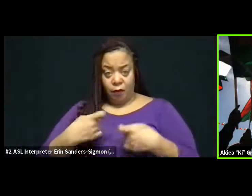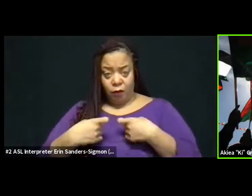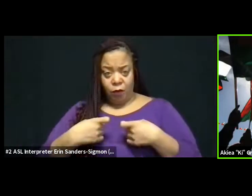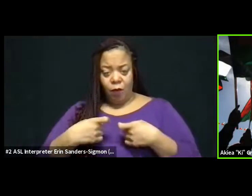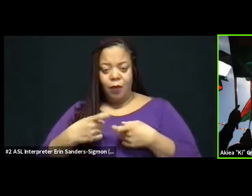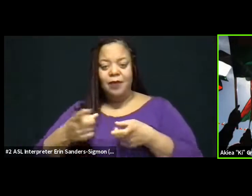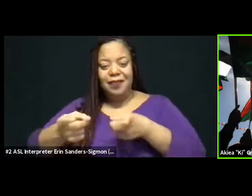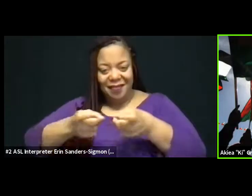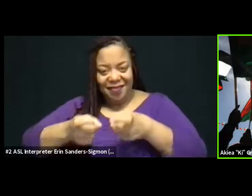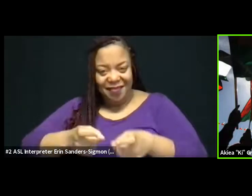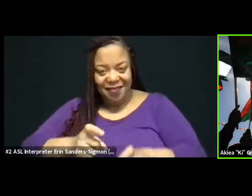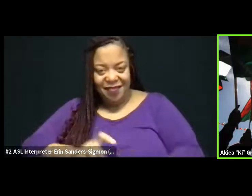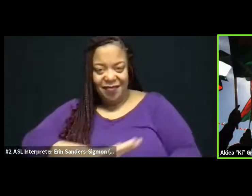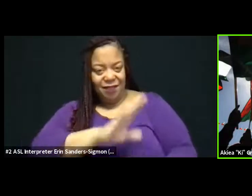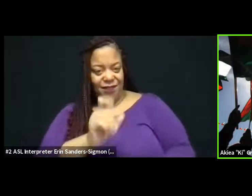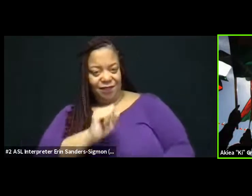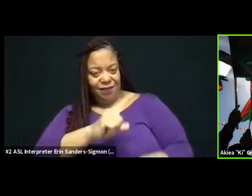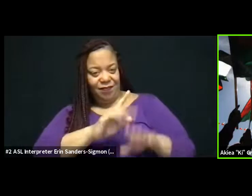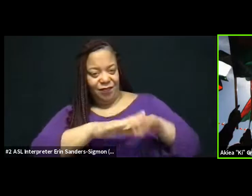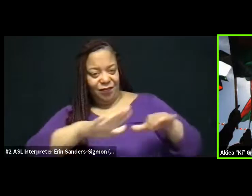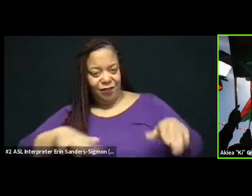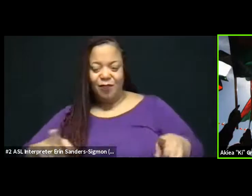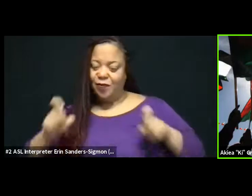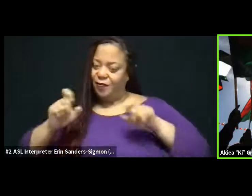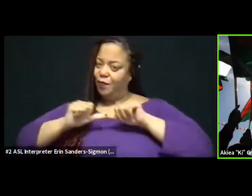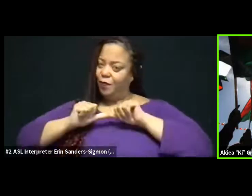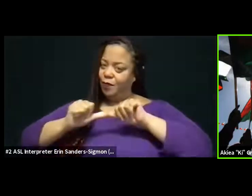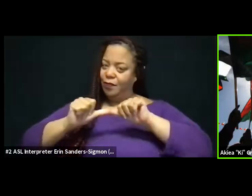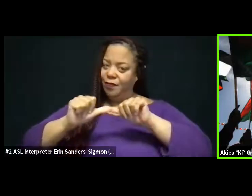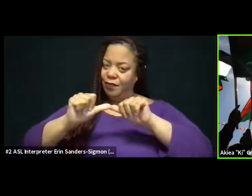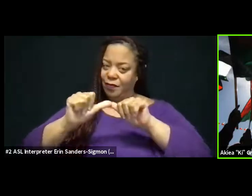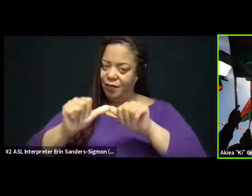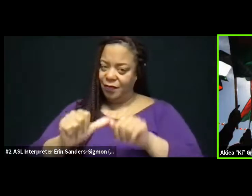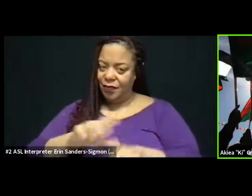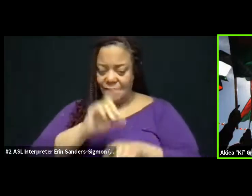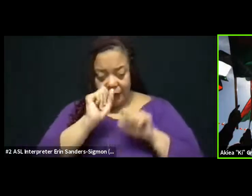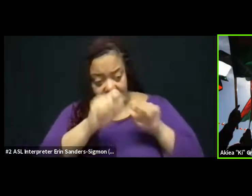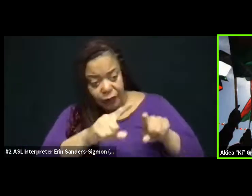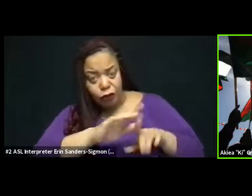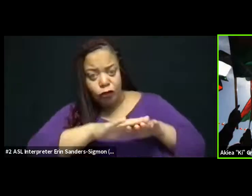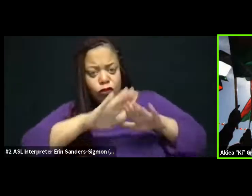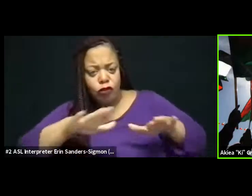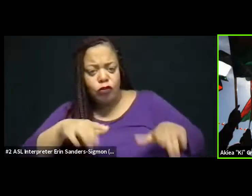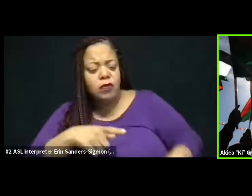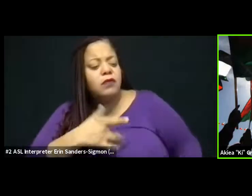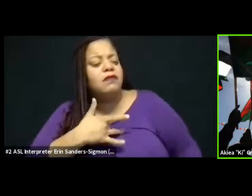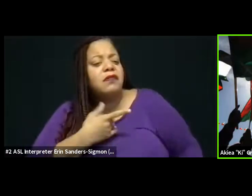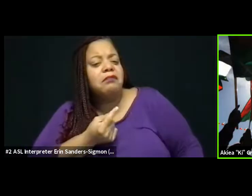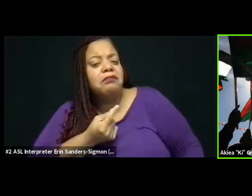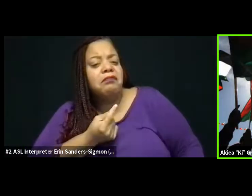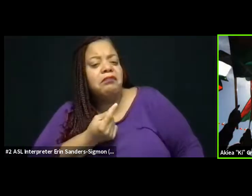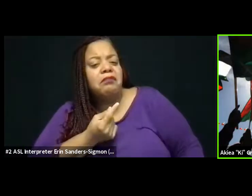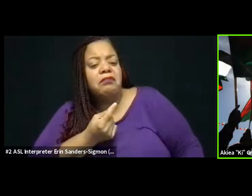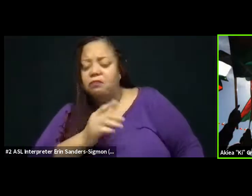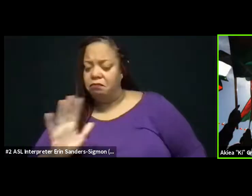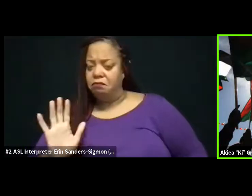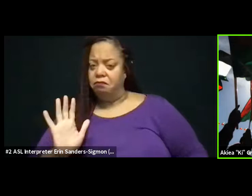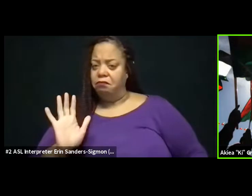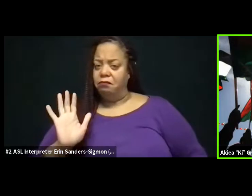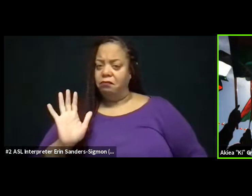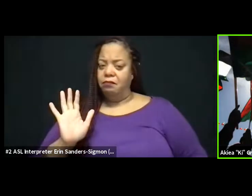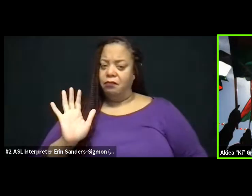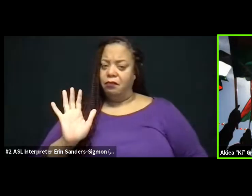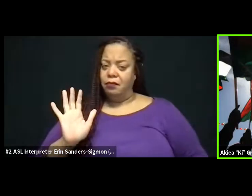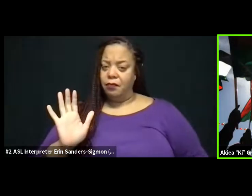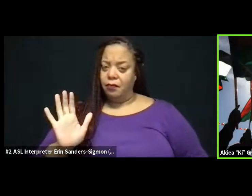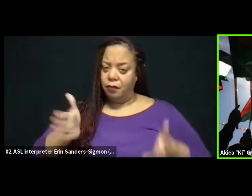or what they're thinking about what we've been doing all day. So we need to wonder more about what kids are wondering and create